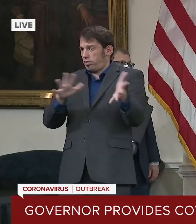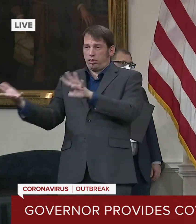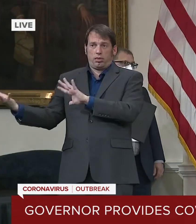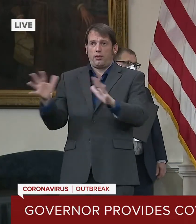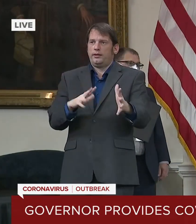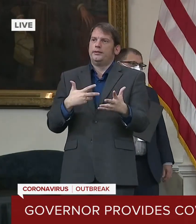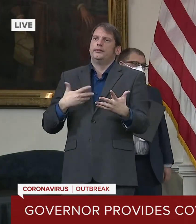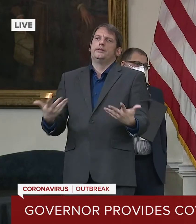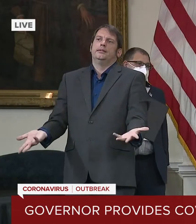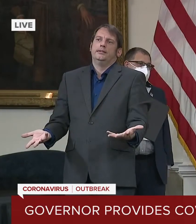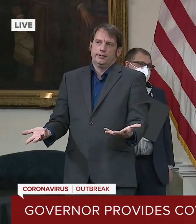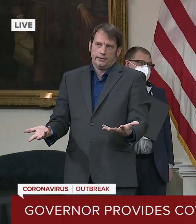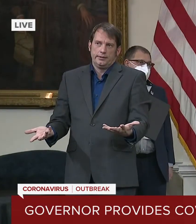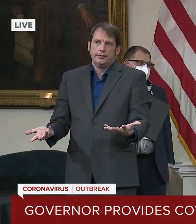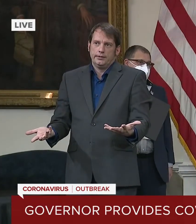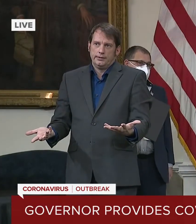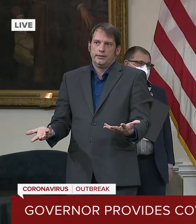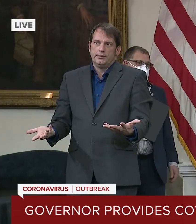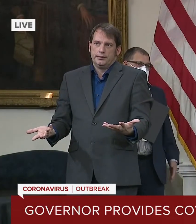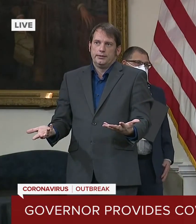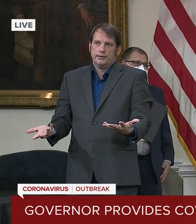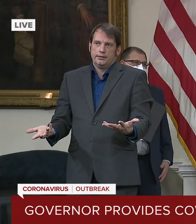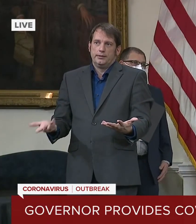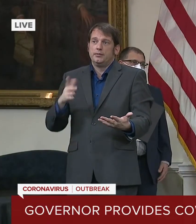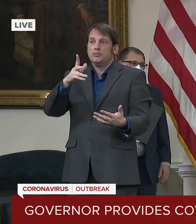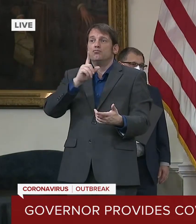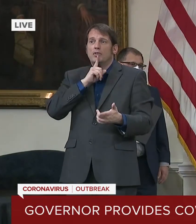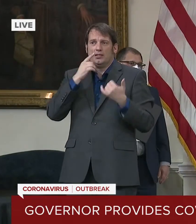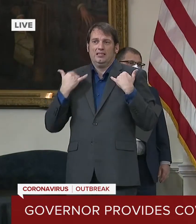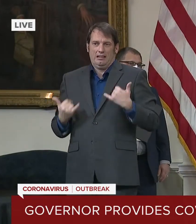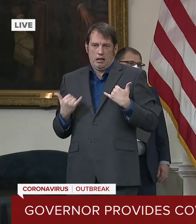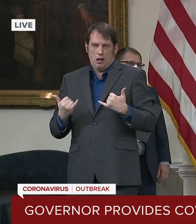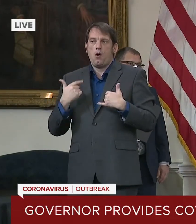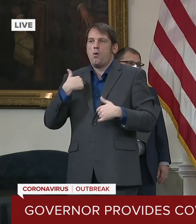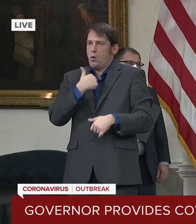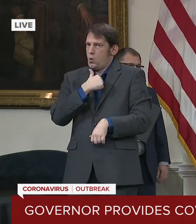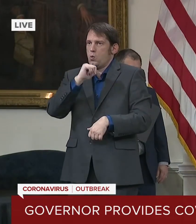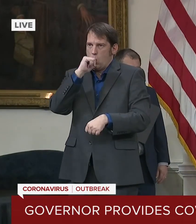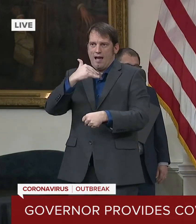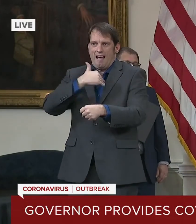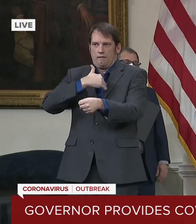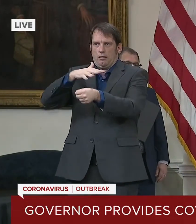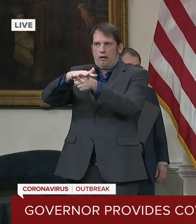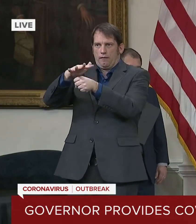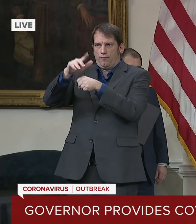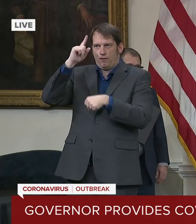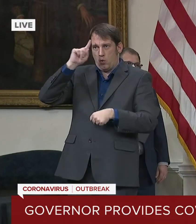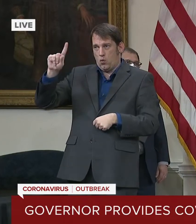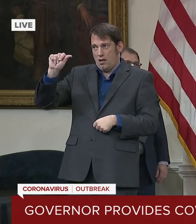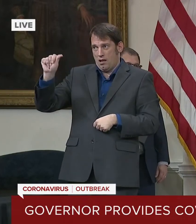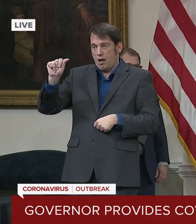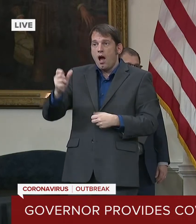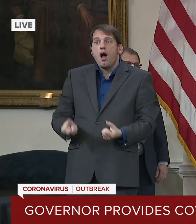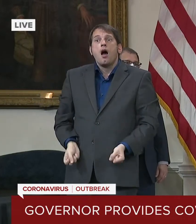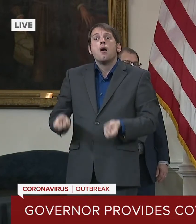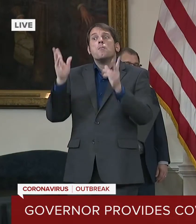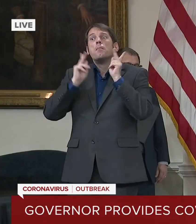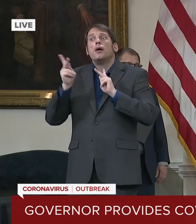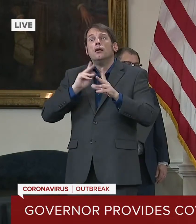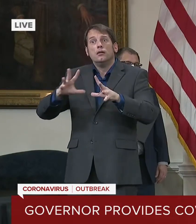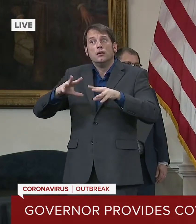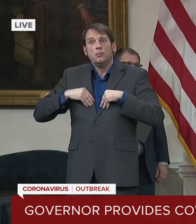yes, we didn't have enough for phase 1A. We don't know exactly how many people are going to take it. We don't have enough for everybody that's